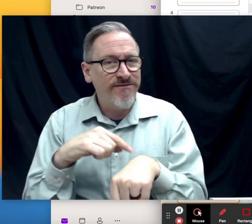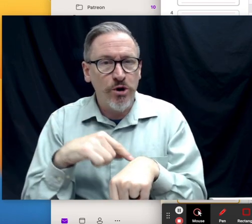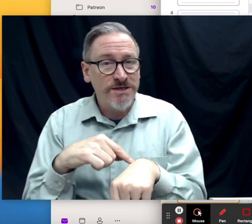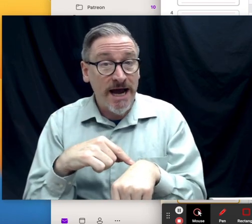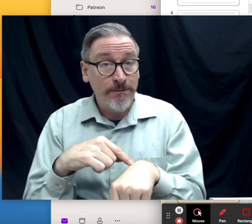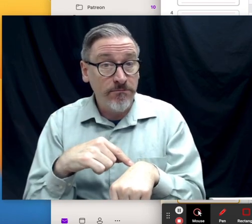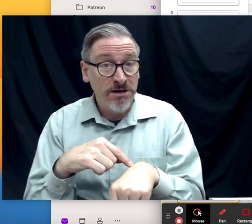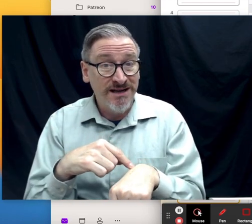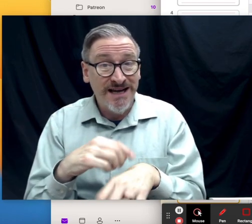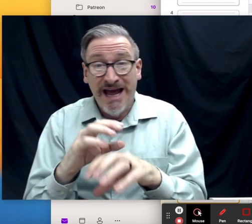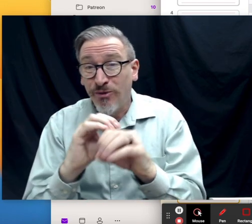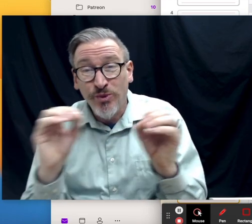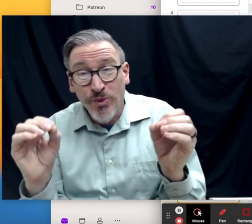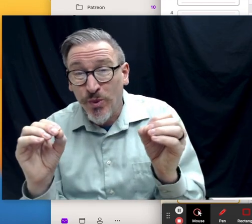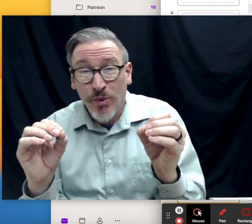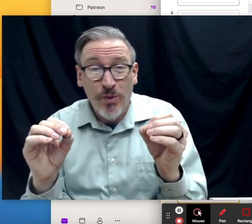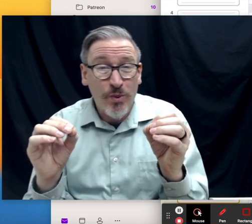I have no time.